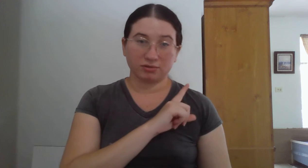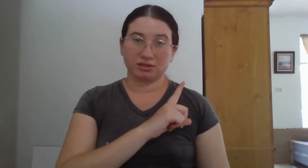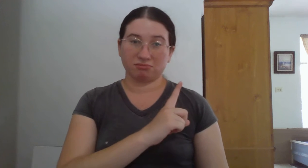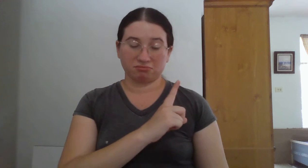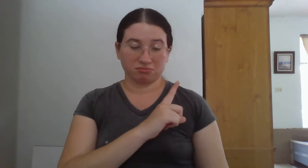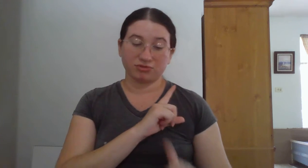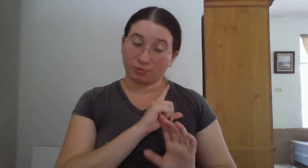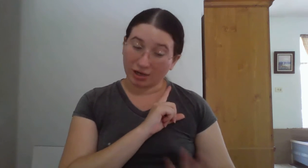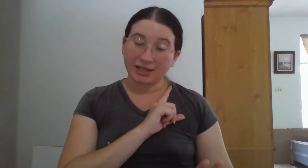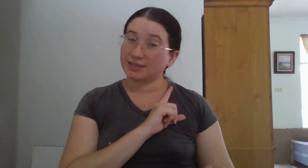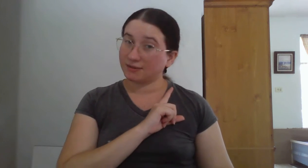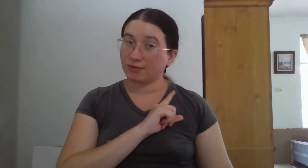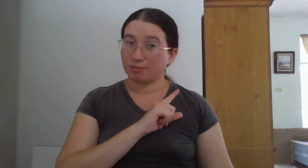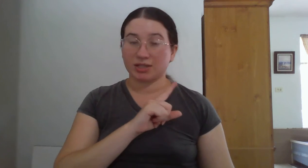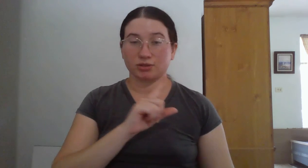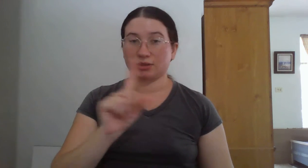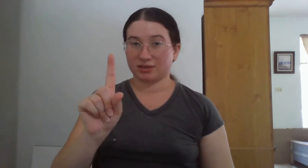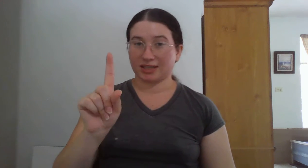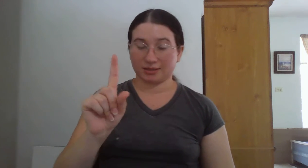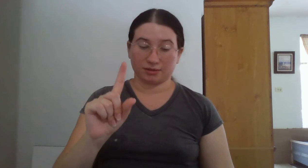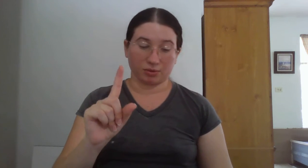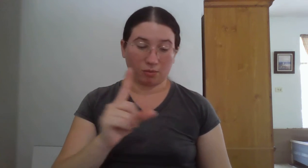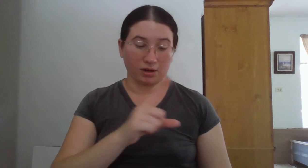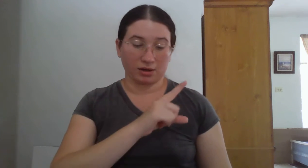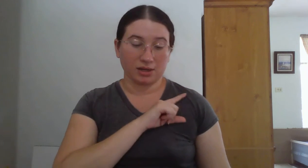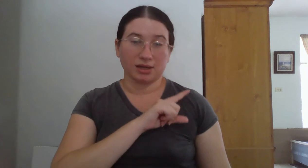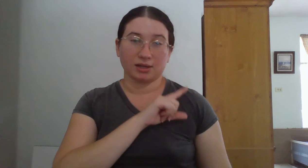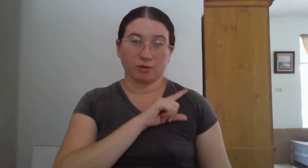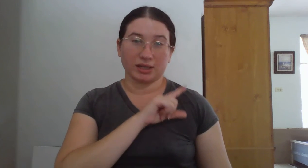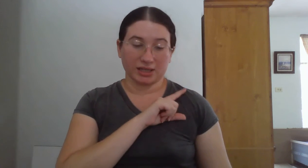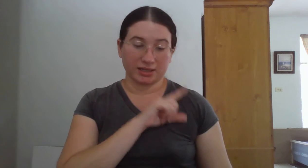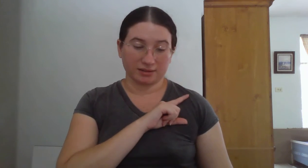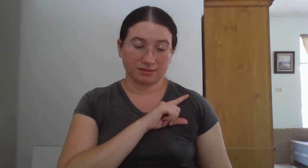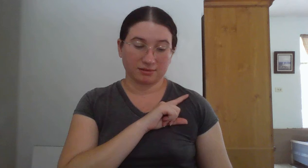showing, from what I can see from the picture, it looks like a number 1 going like this.